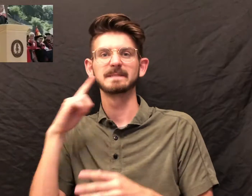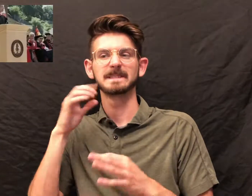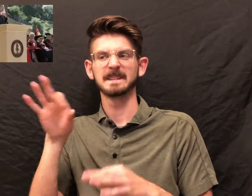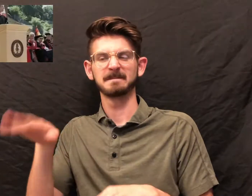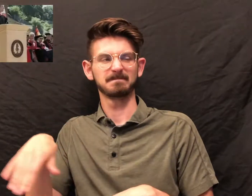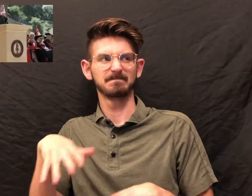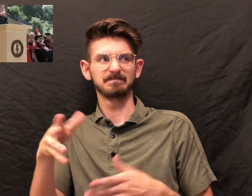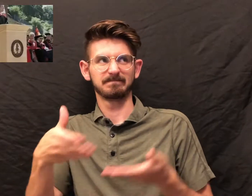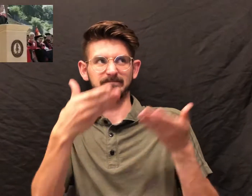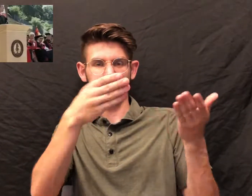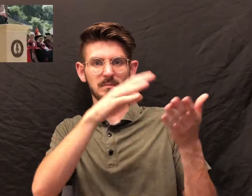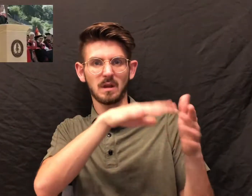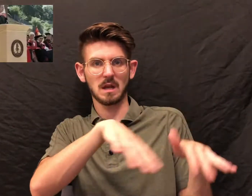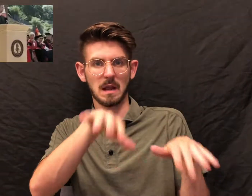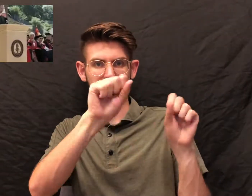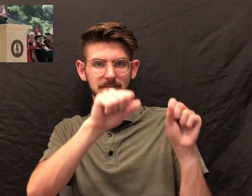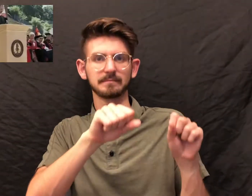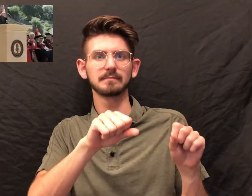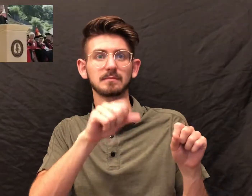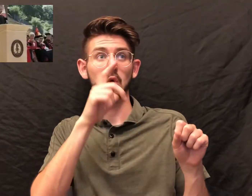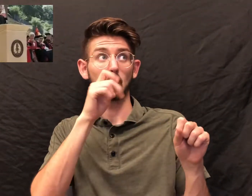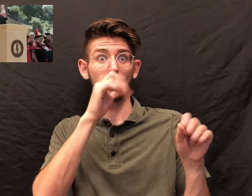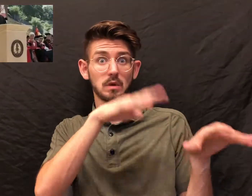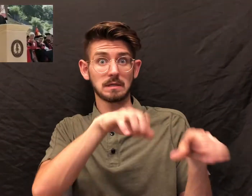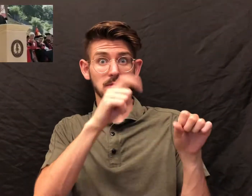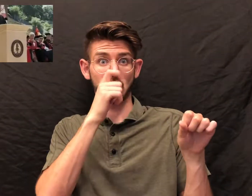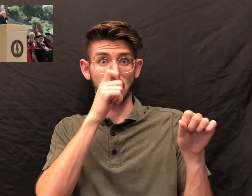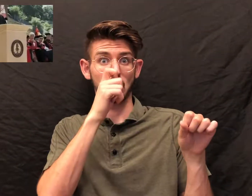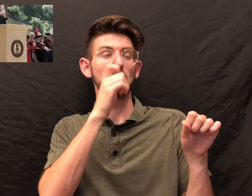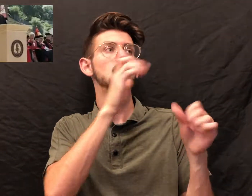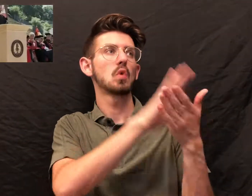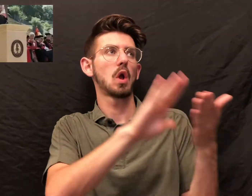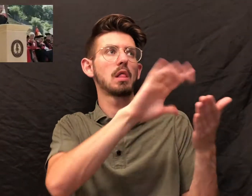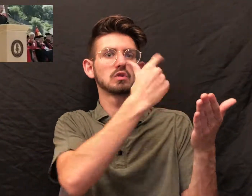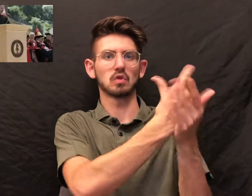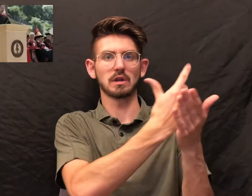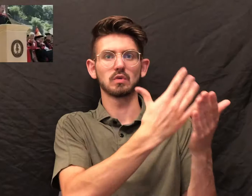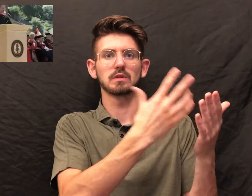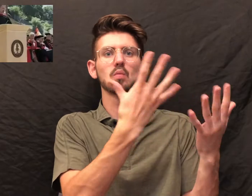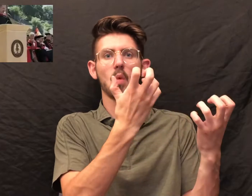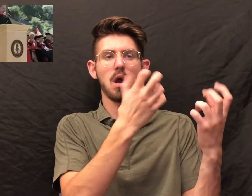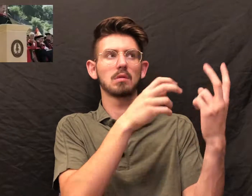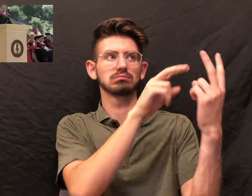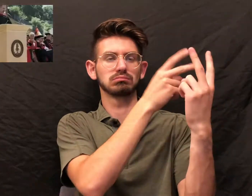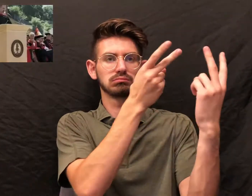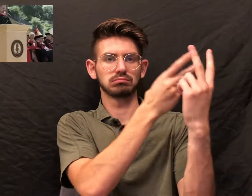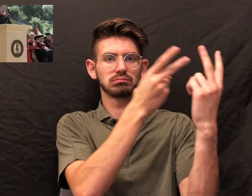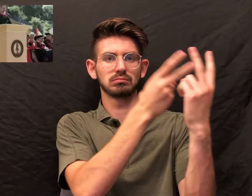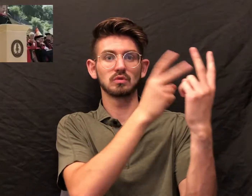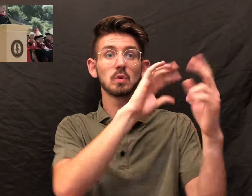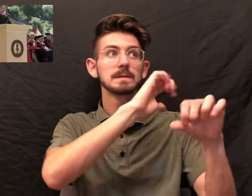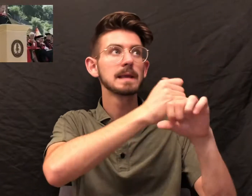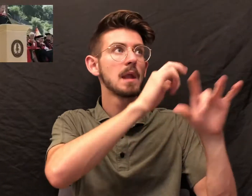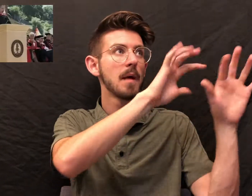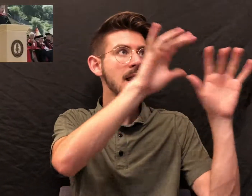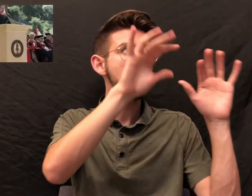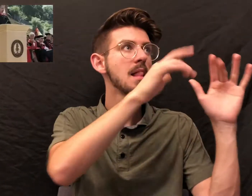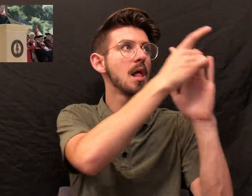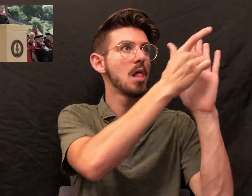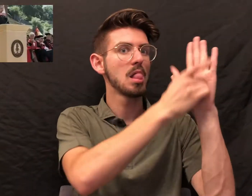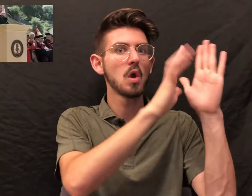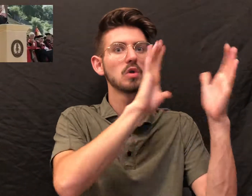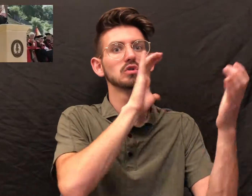very strongly that I should be adopted by college graduates, so everything was all set for me to be adopted at birth by a lawyer and his